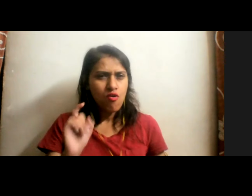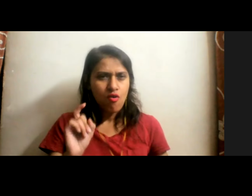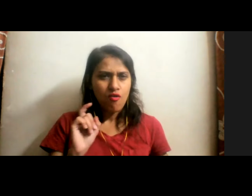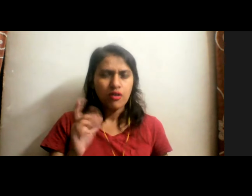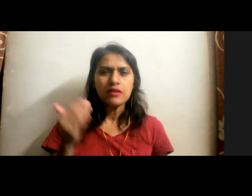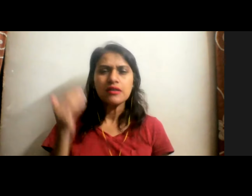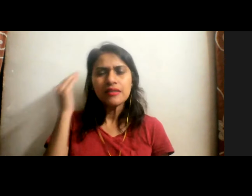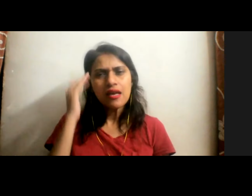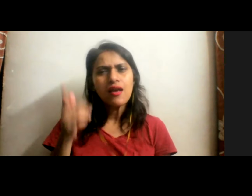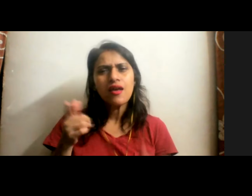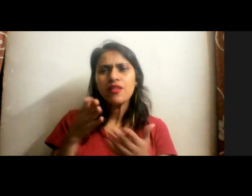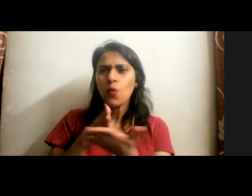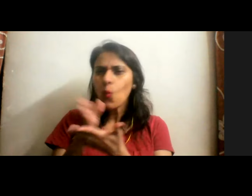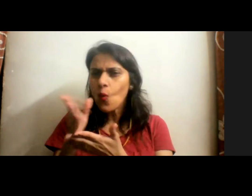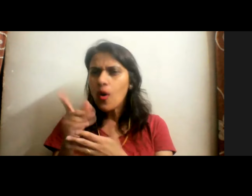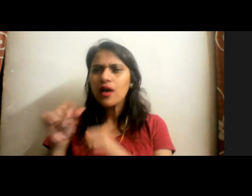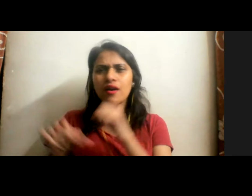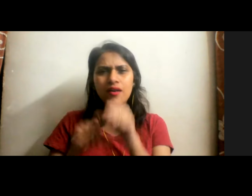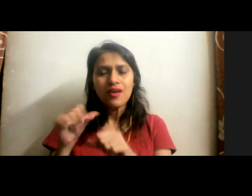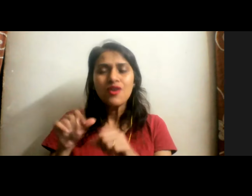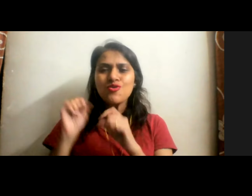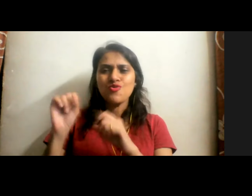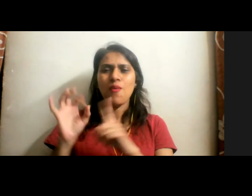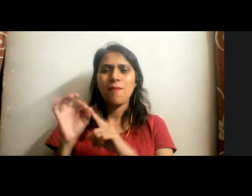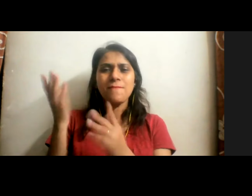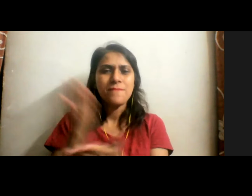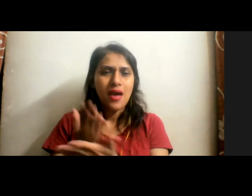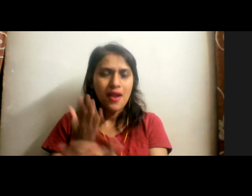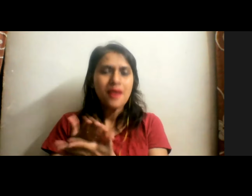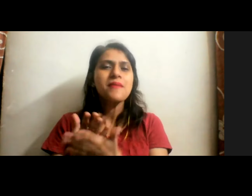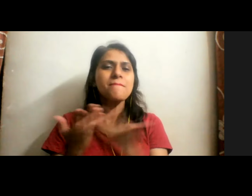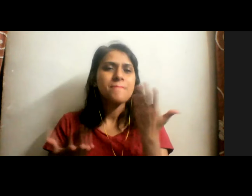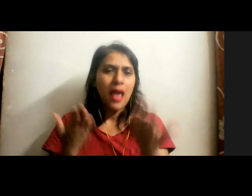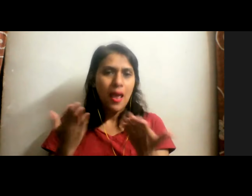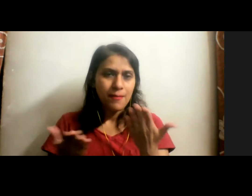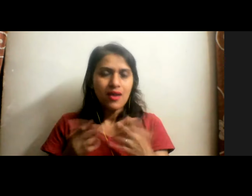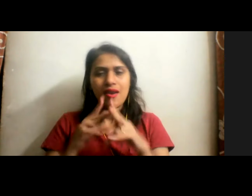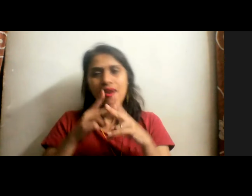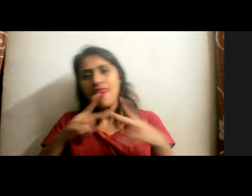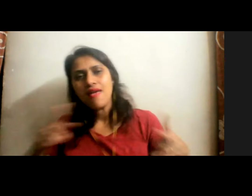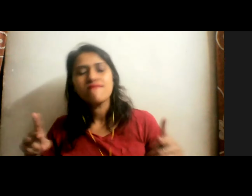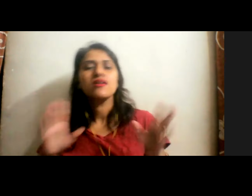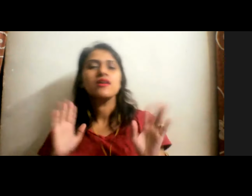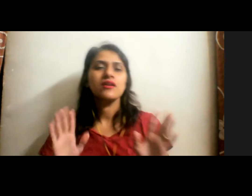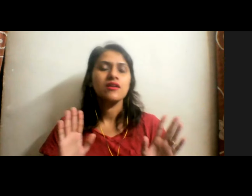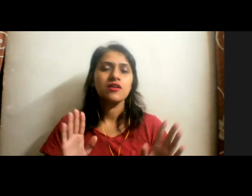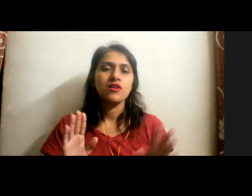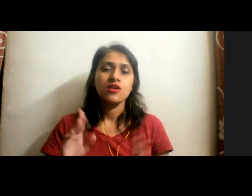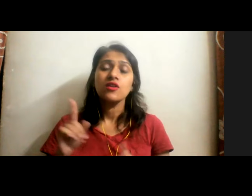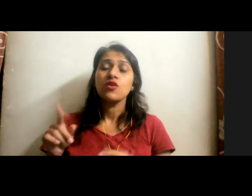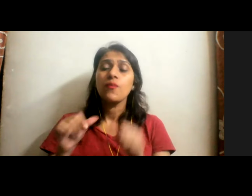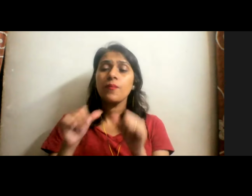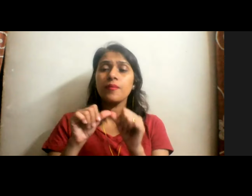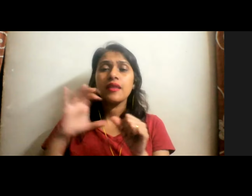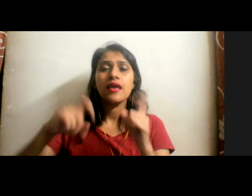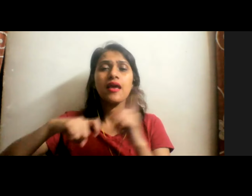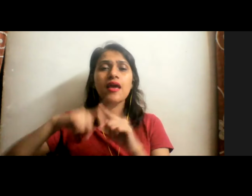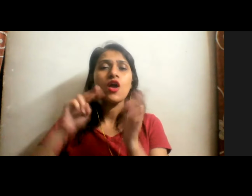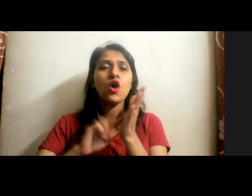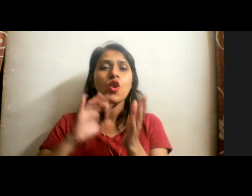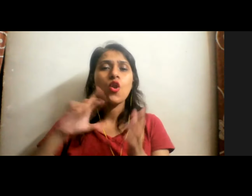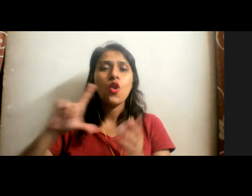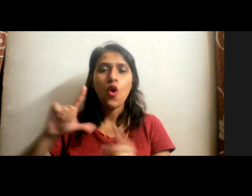way they say your participants might see things may vary, and you have to acknowledge that when you are researching